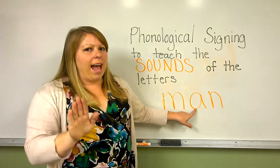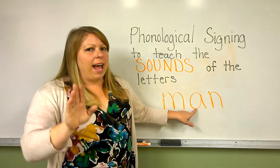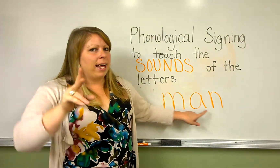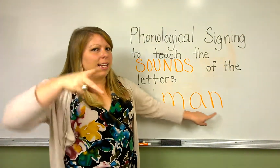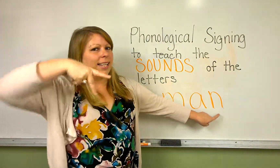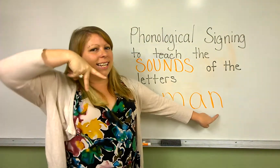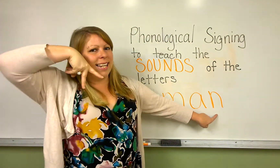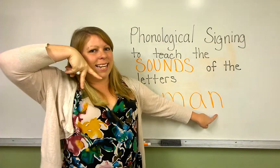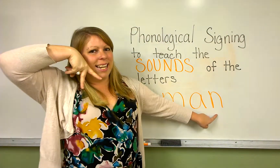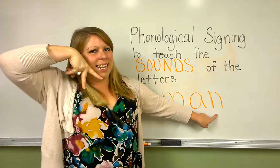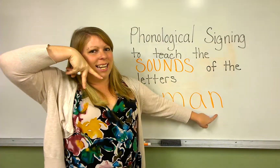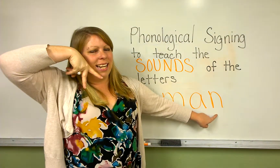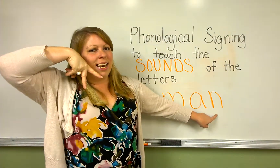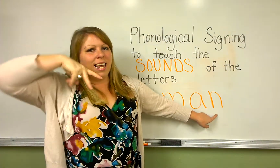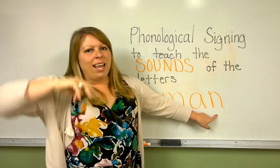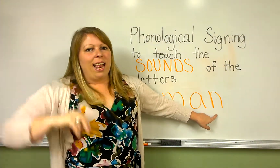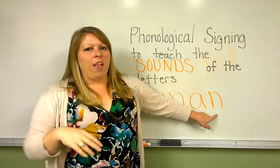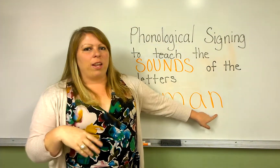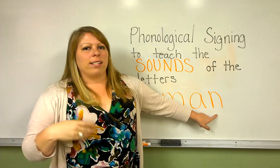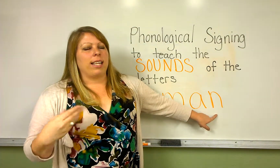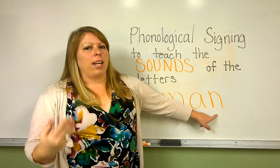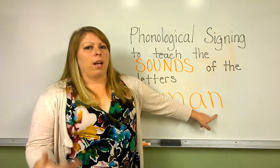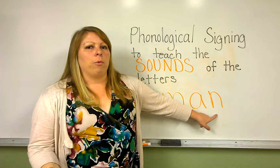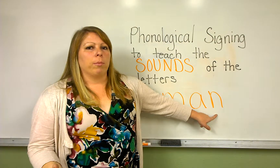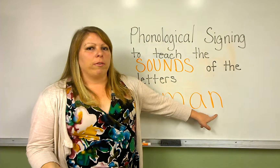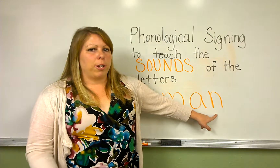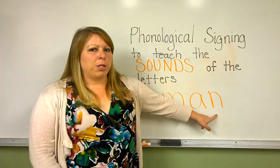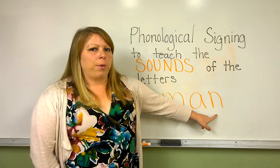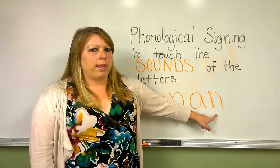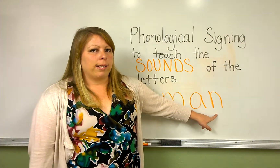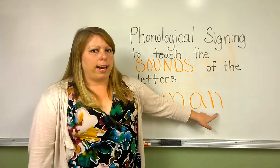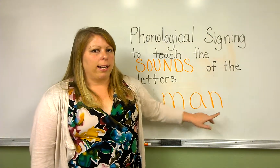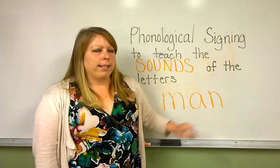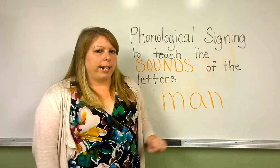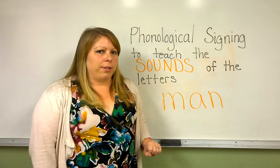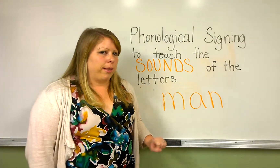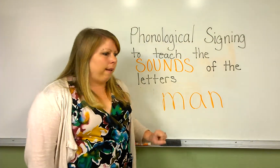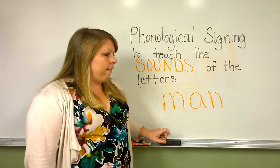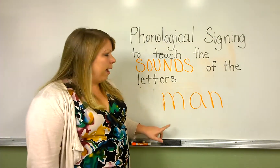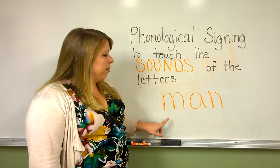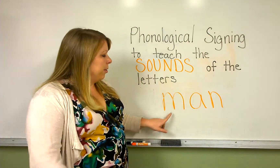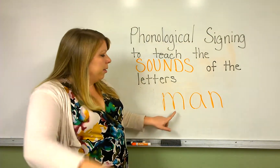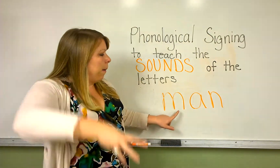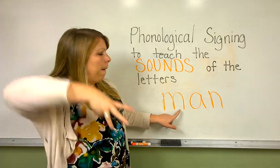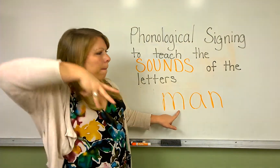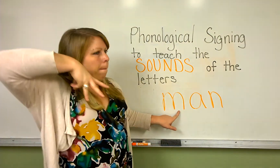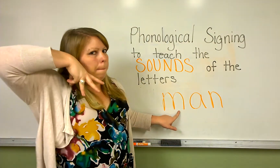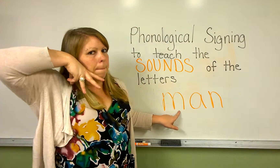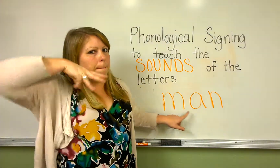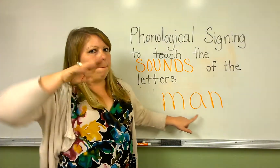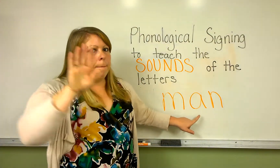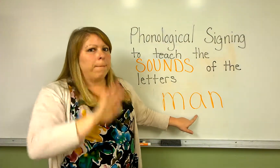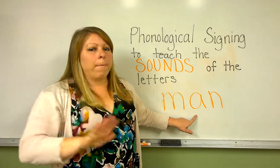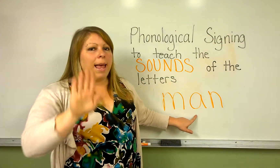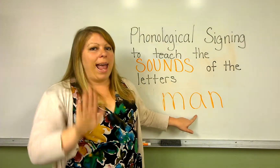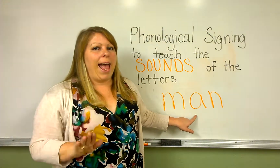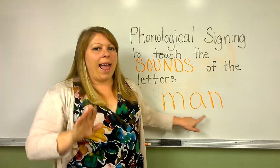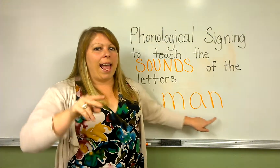ah, And then as they got more proficient with the signs, they could do that faster. An,